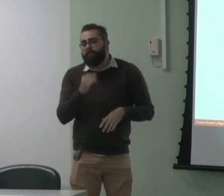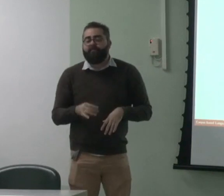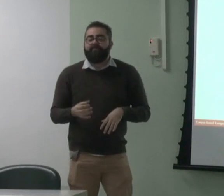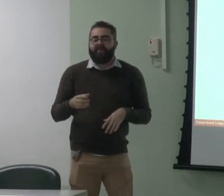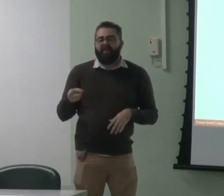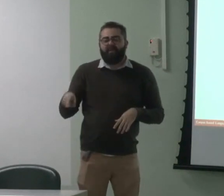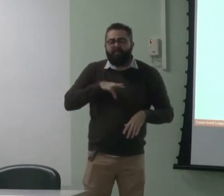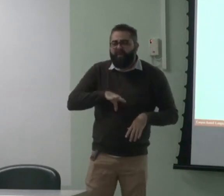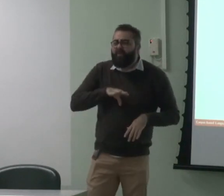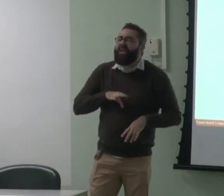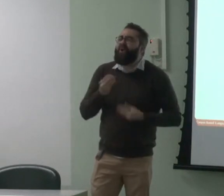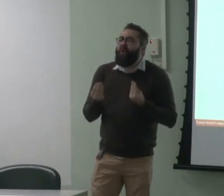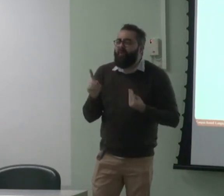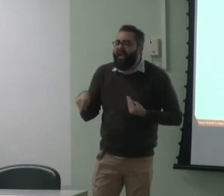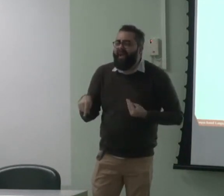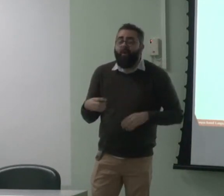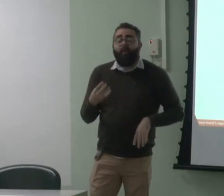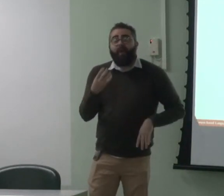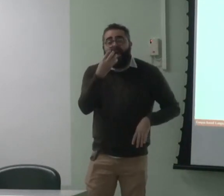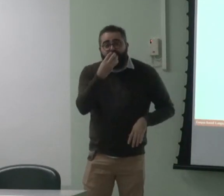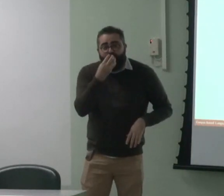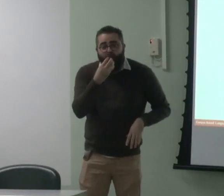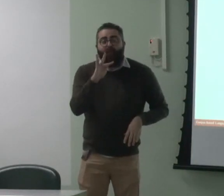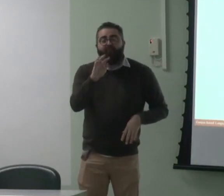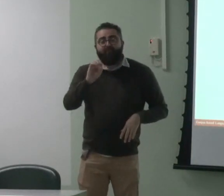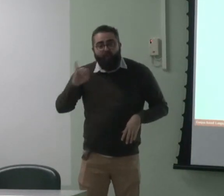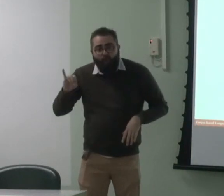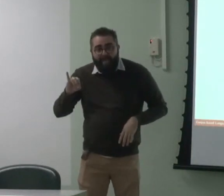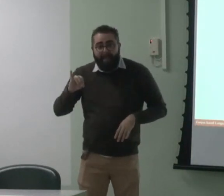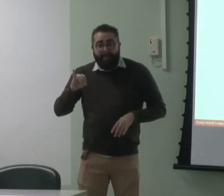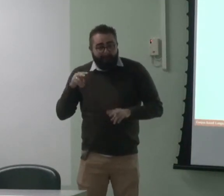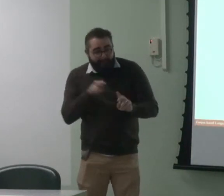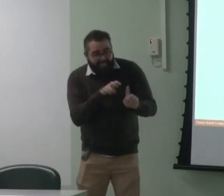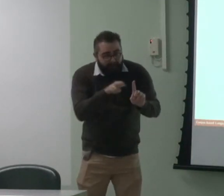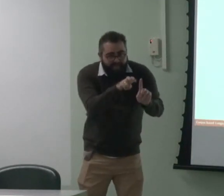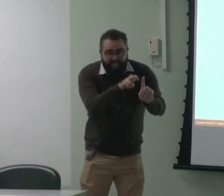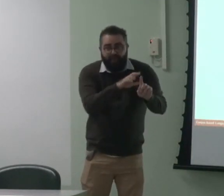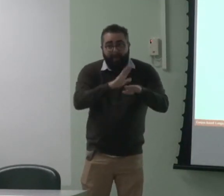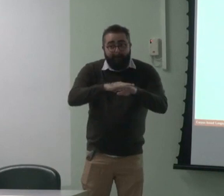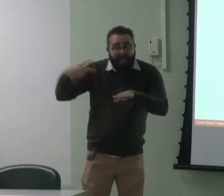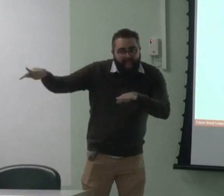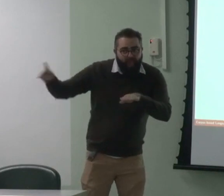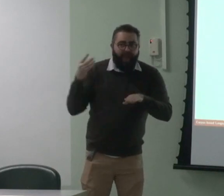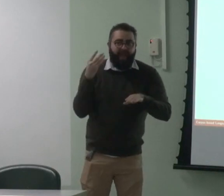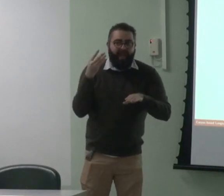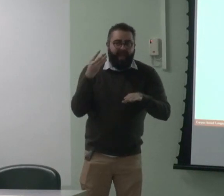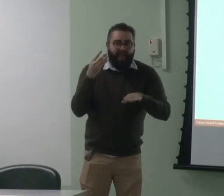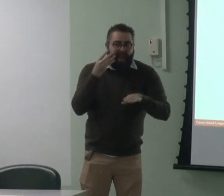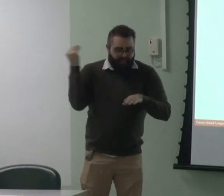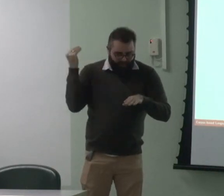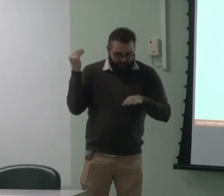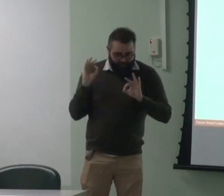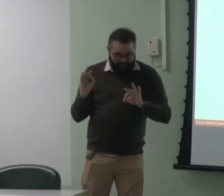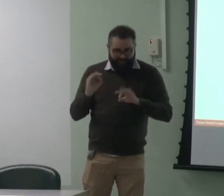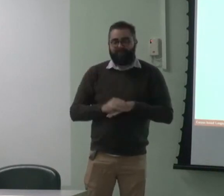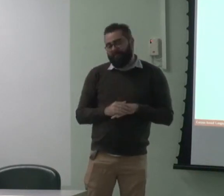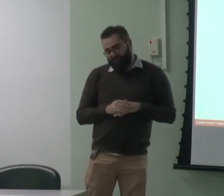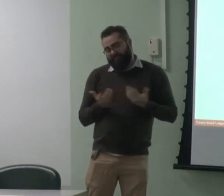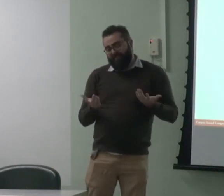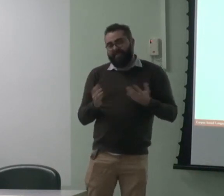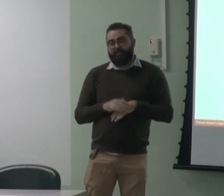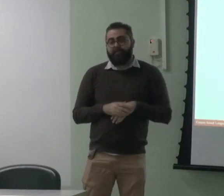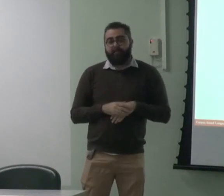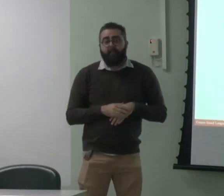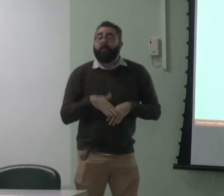think, perseguido pelo gato. So it would be exactly the same tree here, only